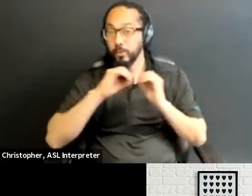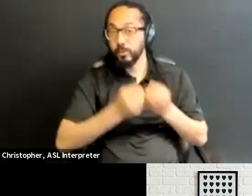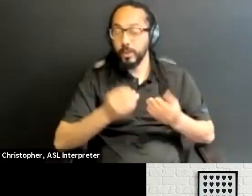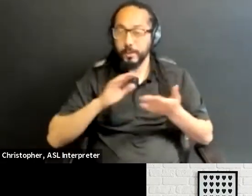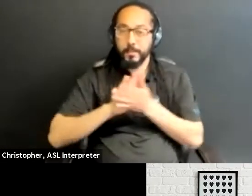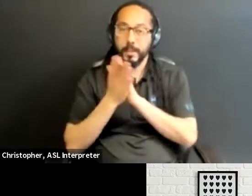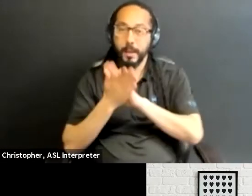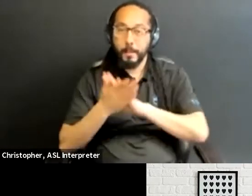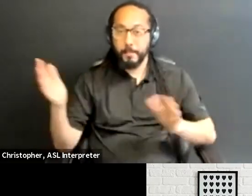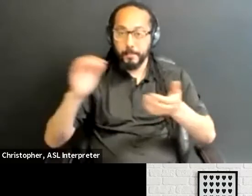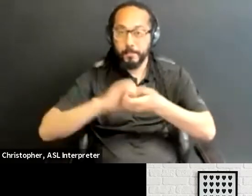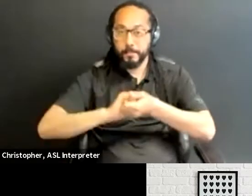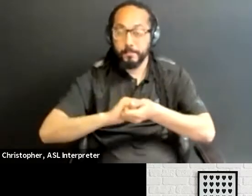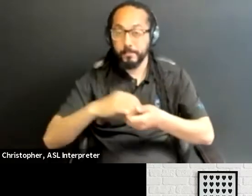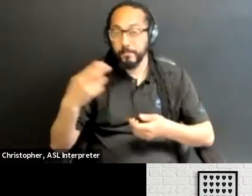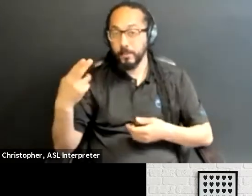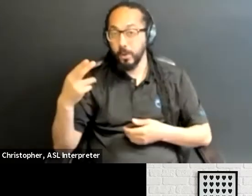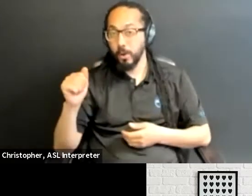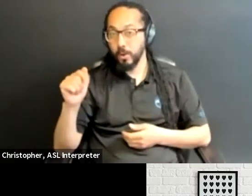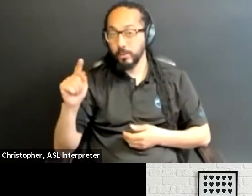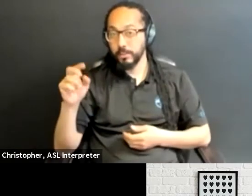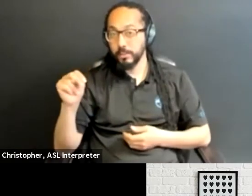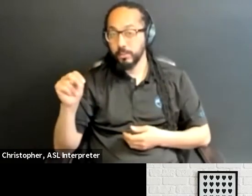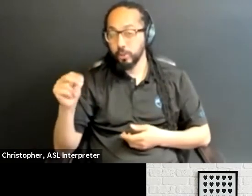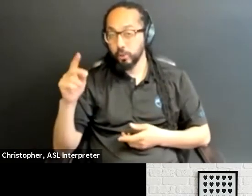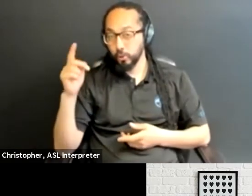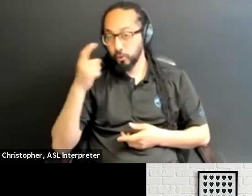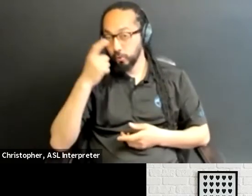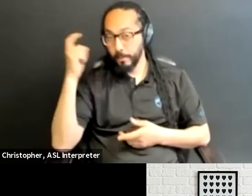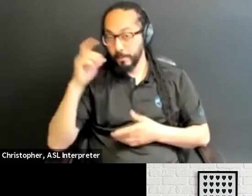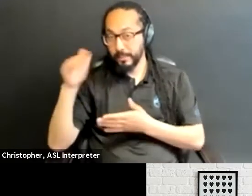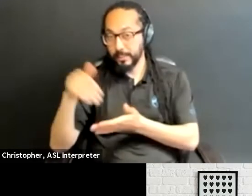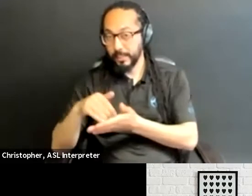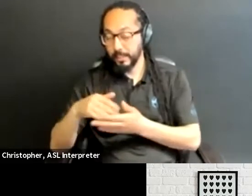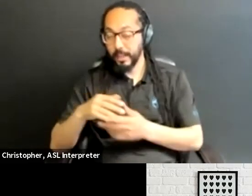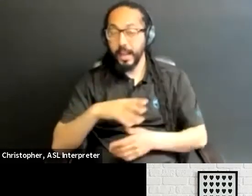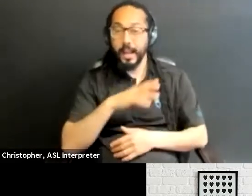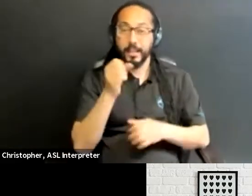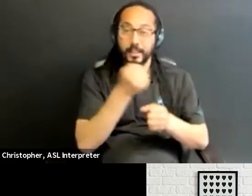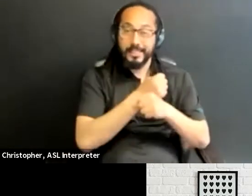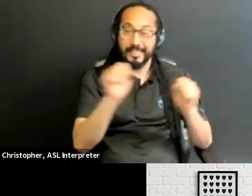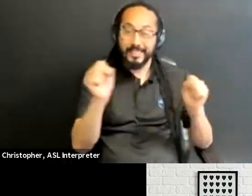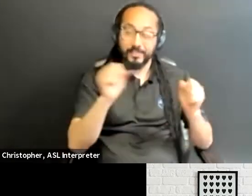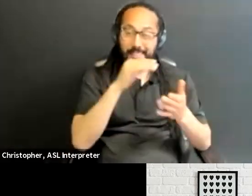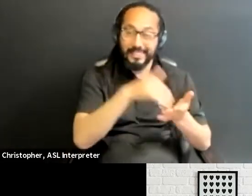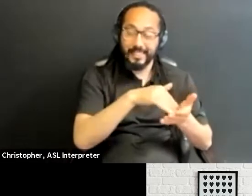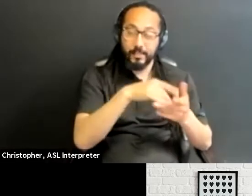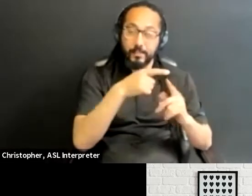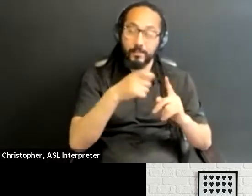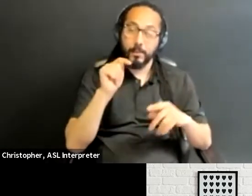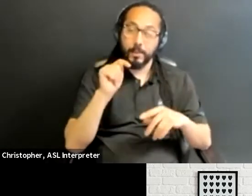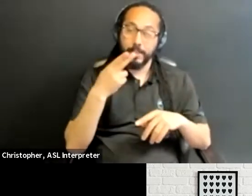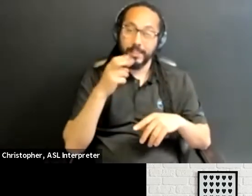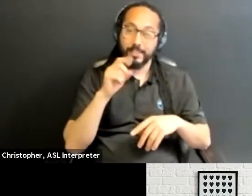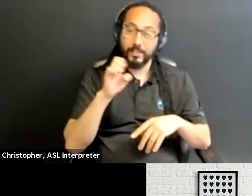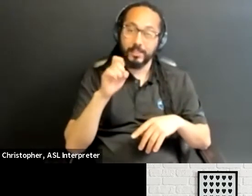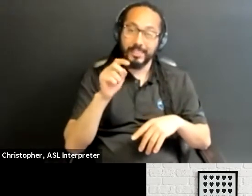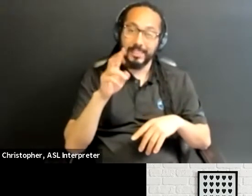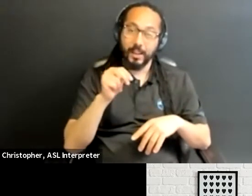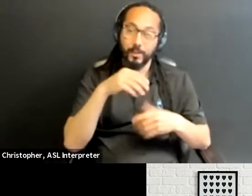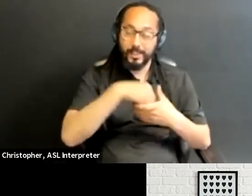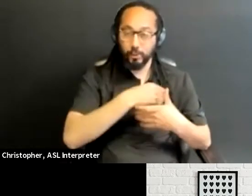the Halton Trauma Center and the safety program that was run out of Thistletown in Toronto. Currently at Radius,